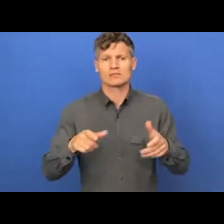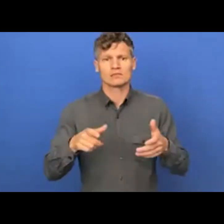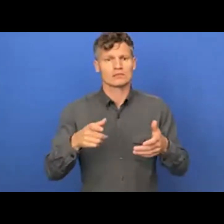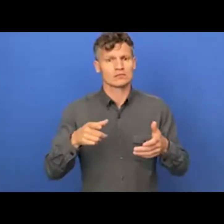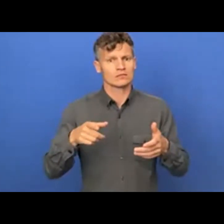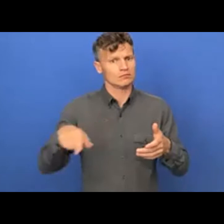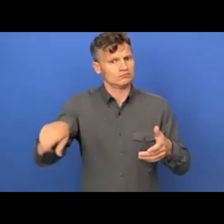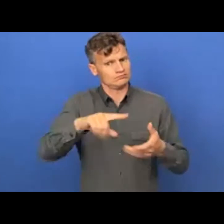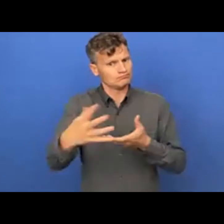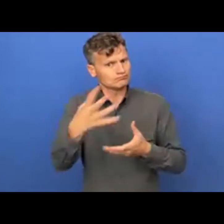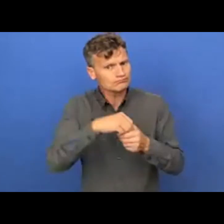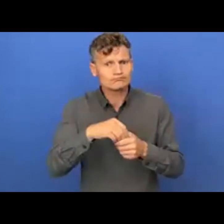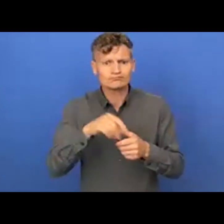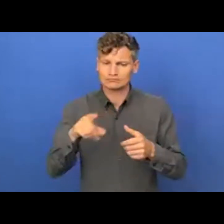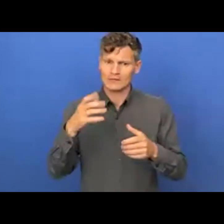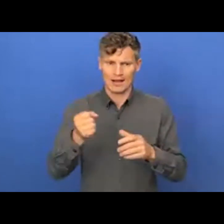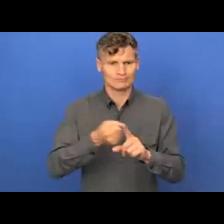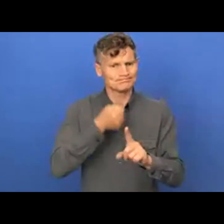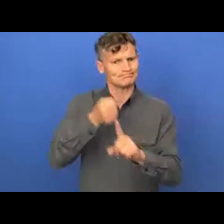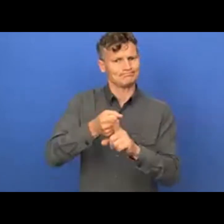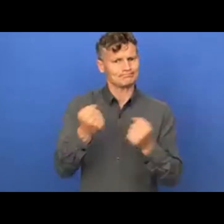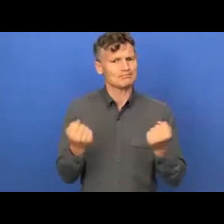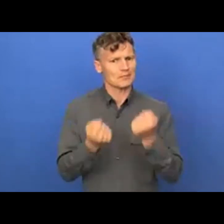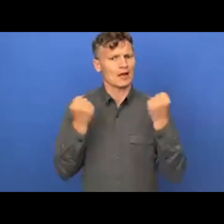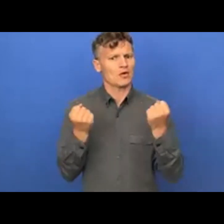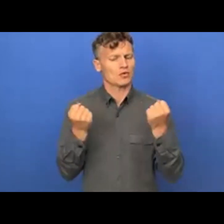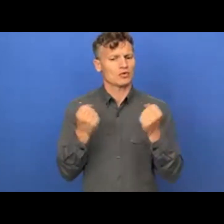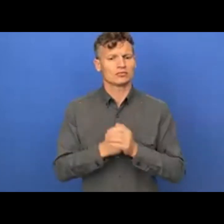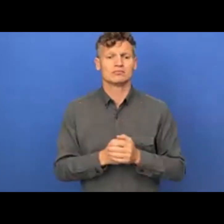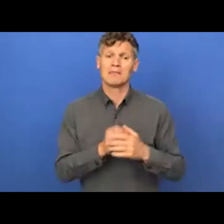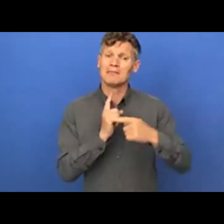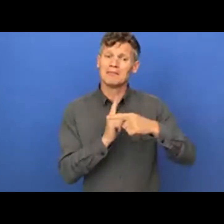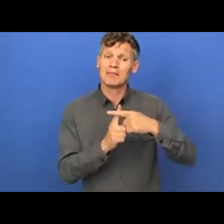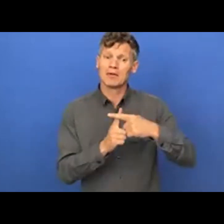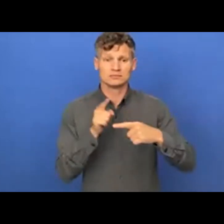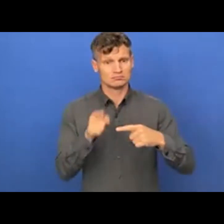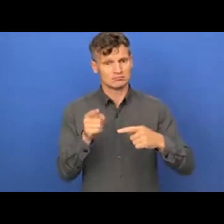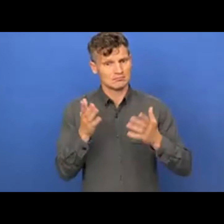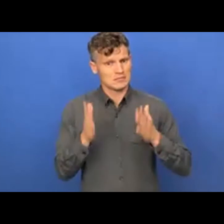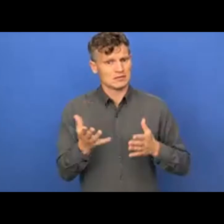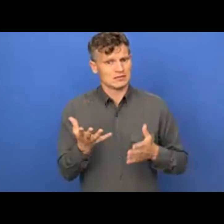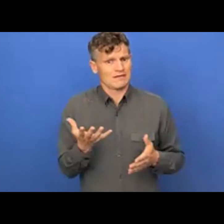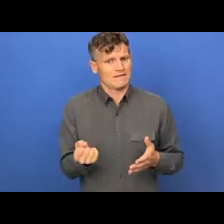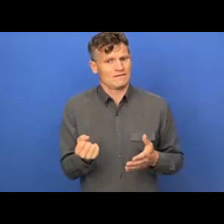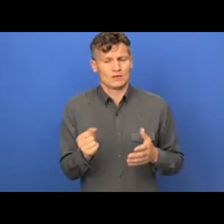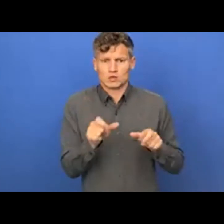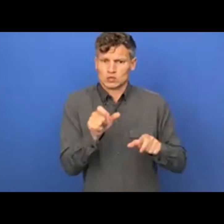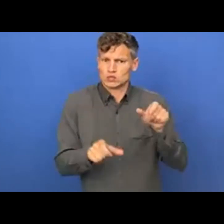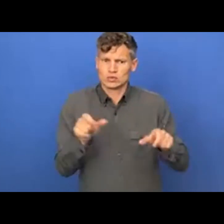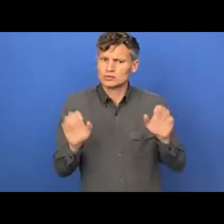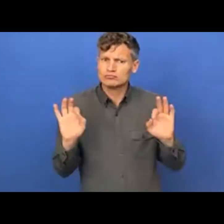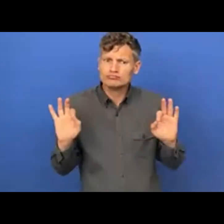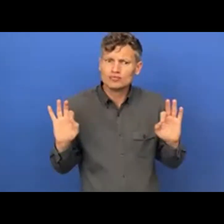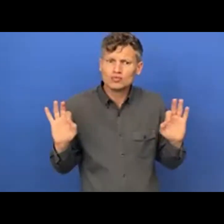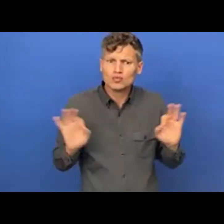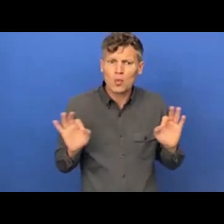this degree of empoweredness, but also to have students without handicaps